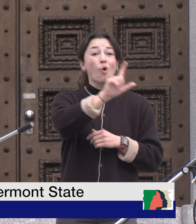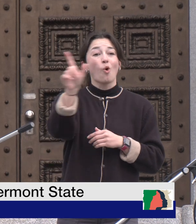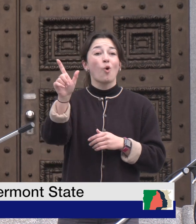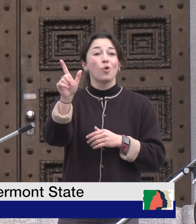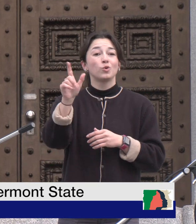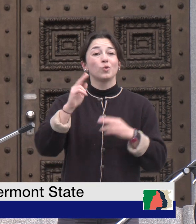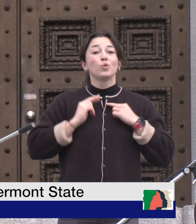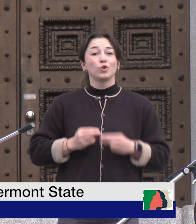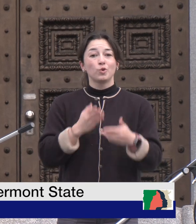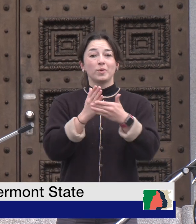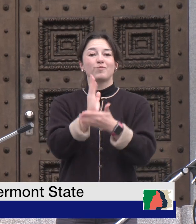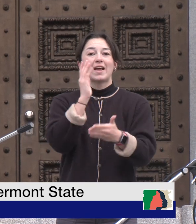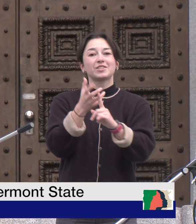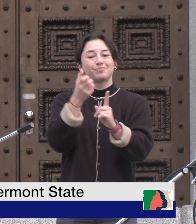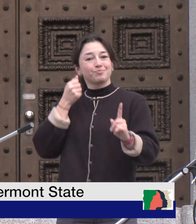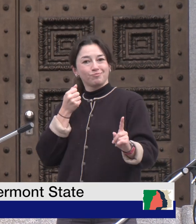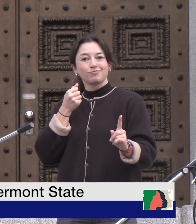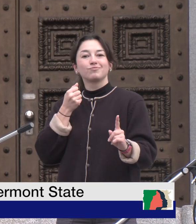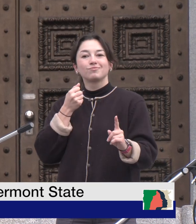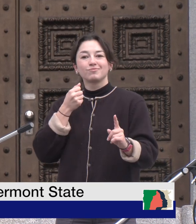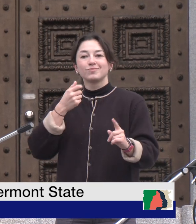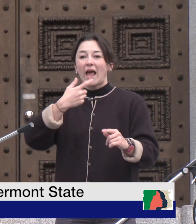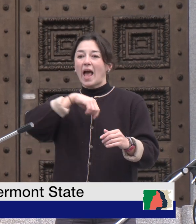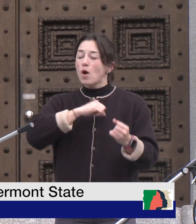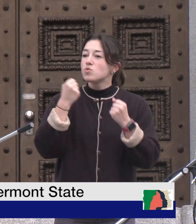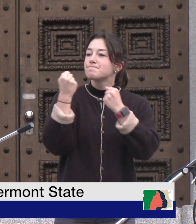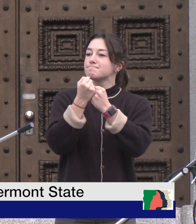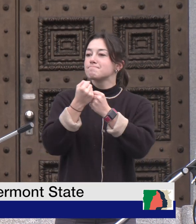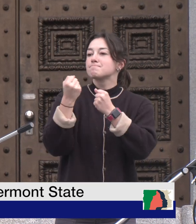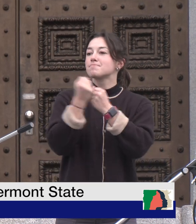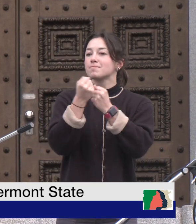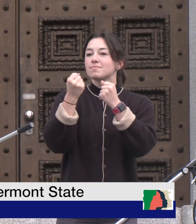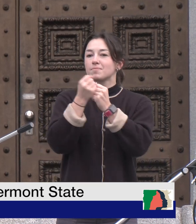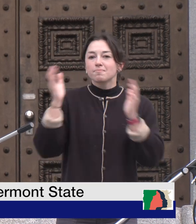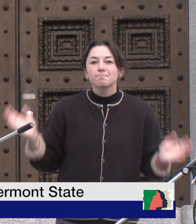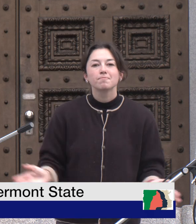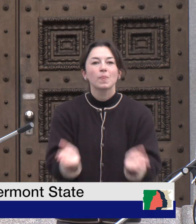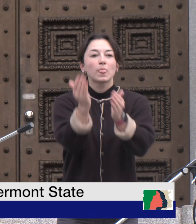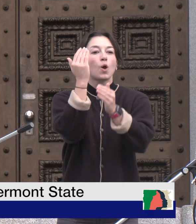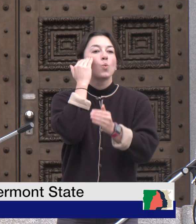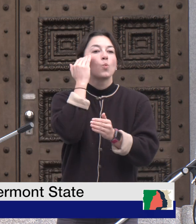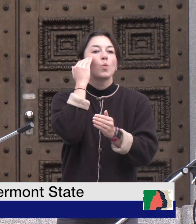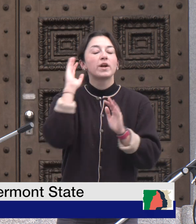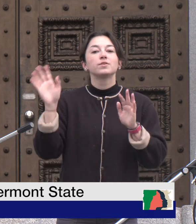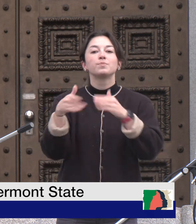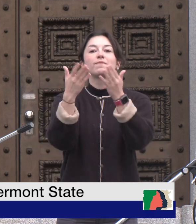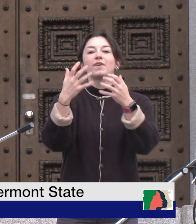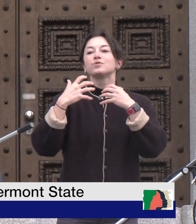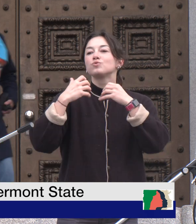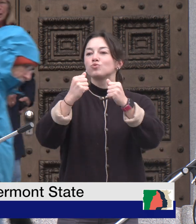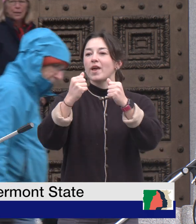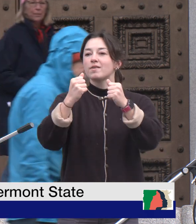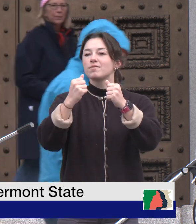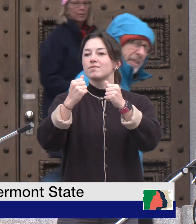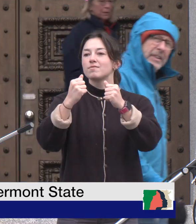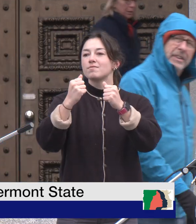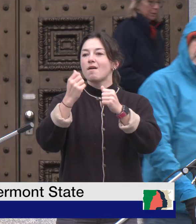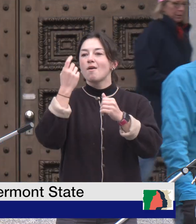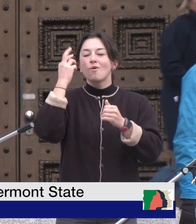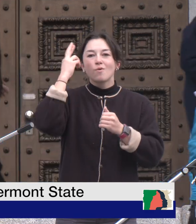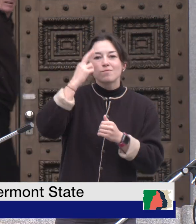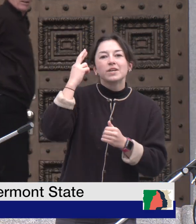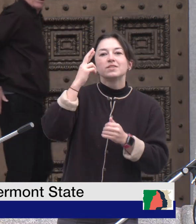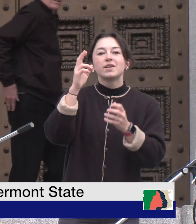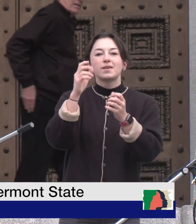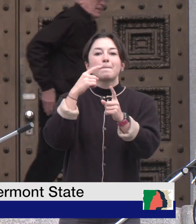human rights. Our unwavering activism elevates awareness and provides strength, purpose, and positive